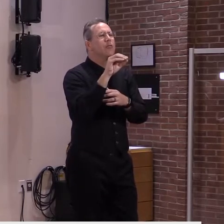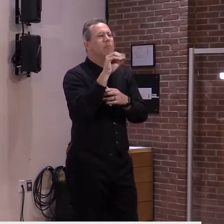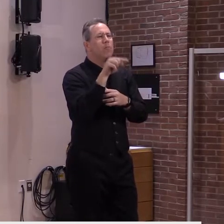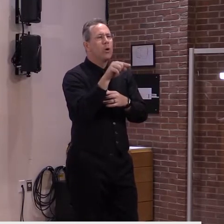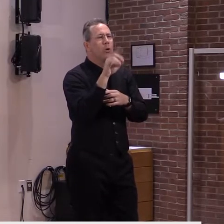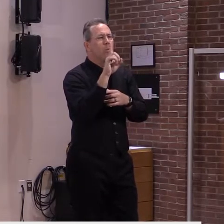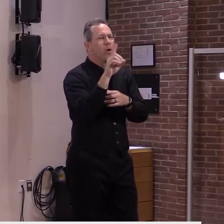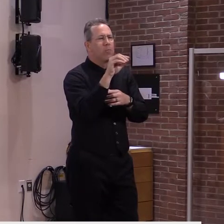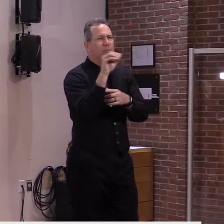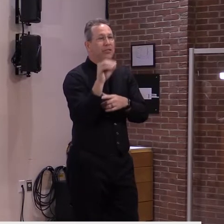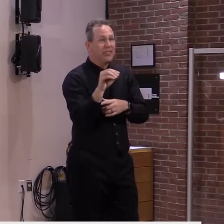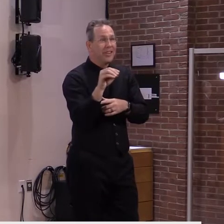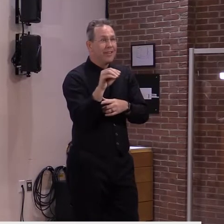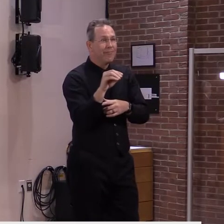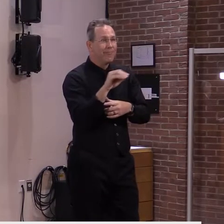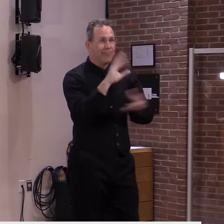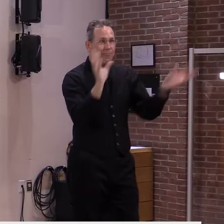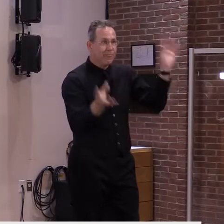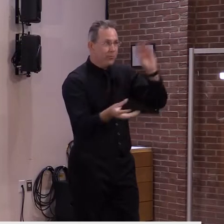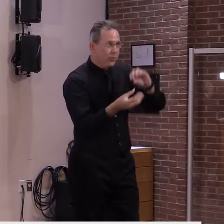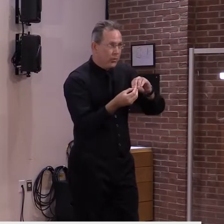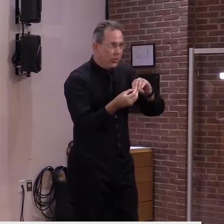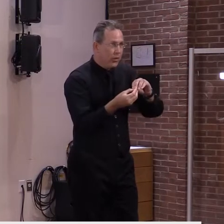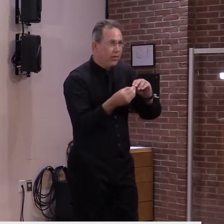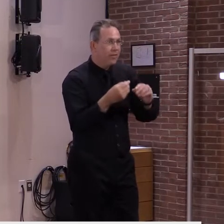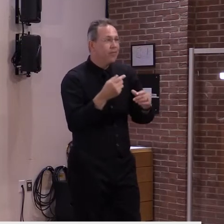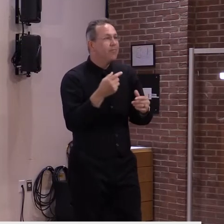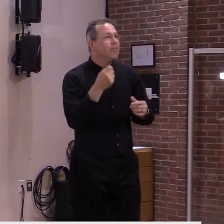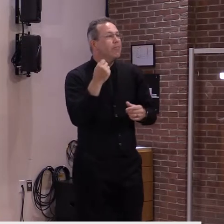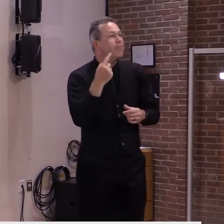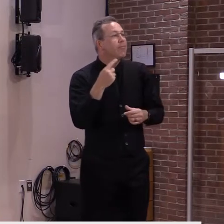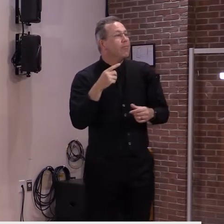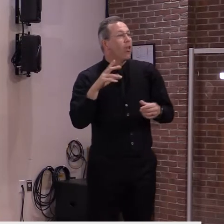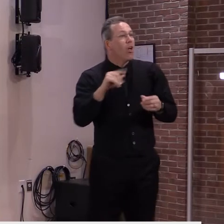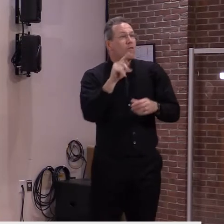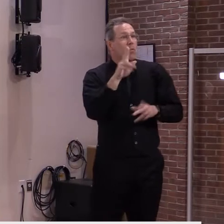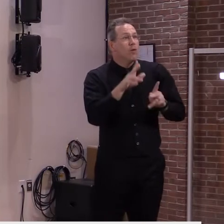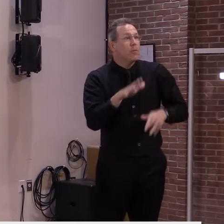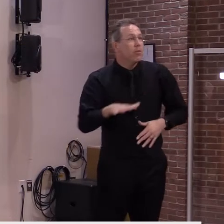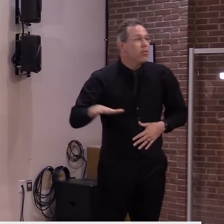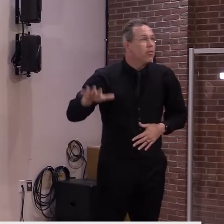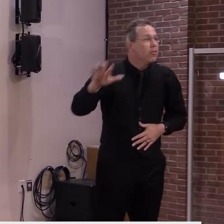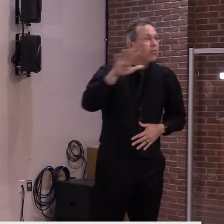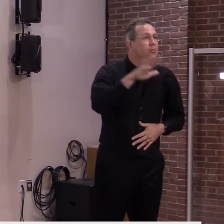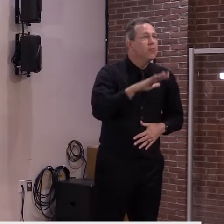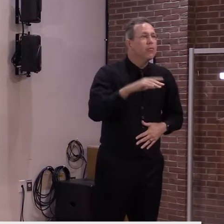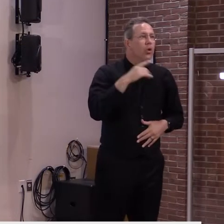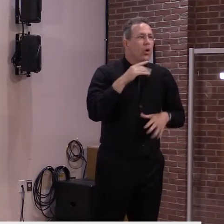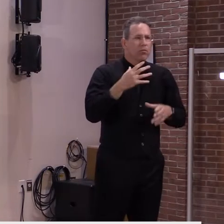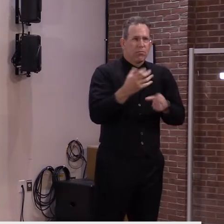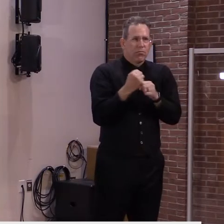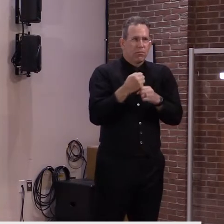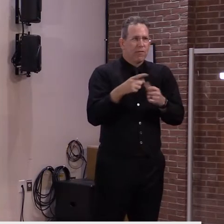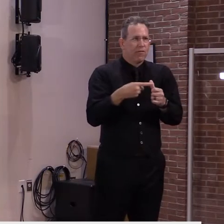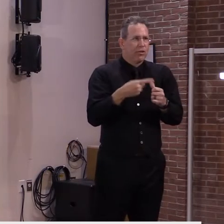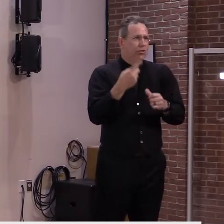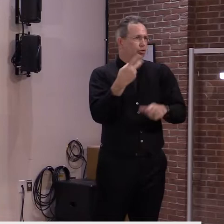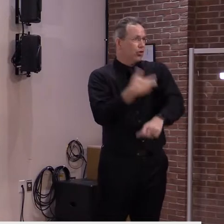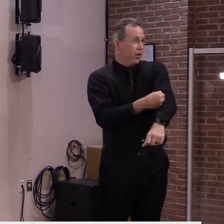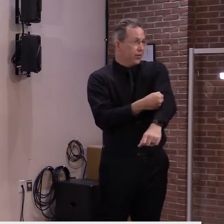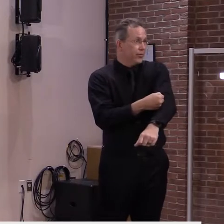all Vermonters, those that are eligible and those that aren't eligible, all Vermonters with at least one dose, we are at